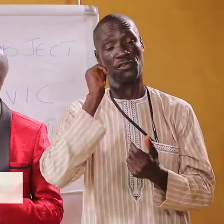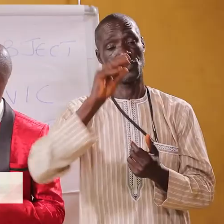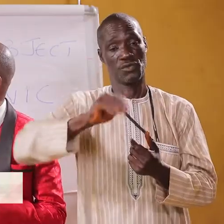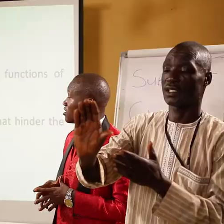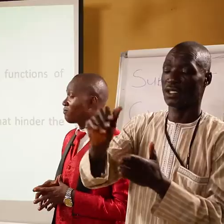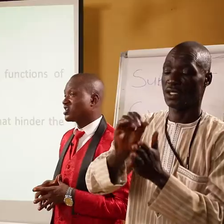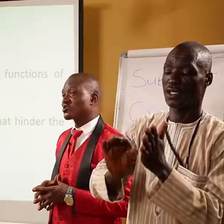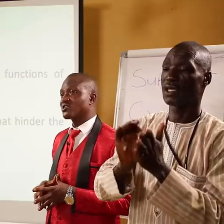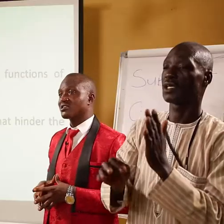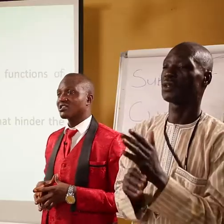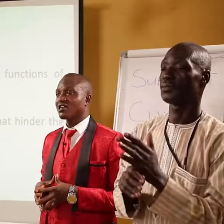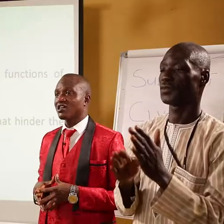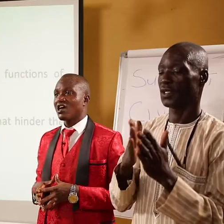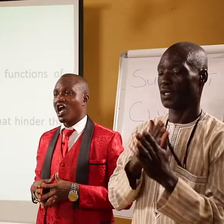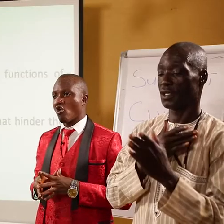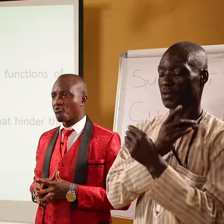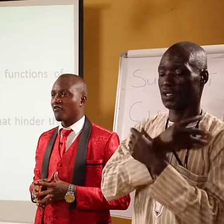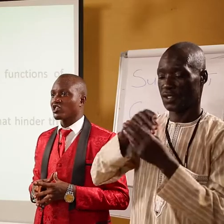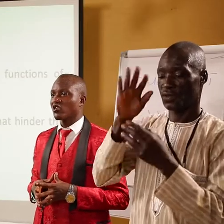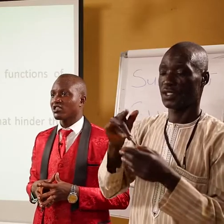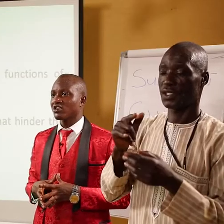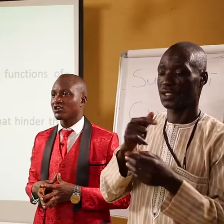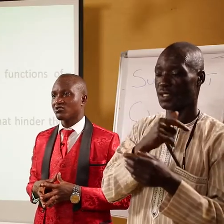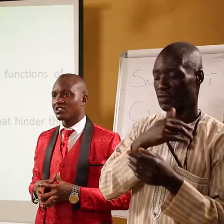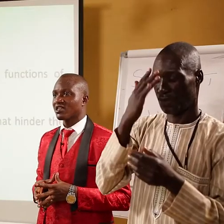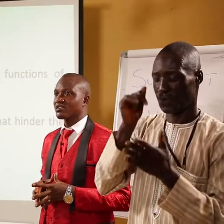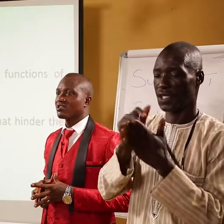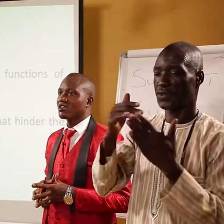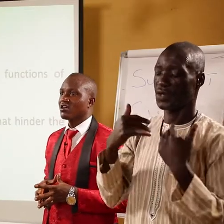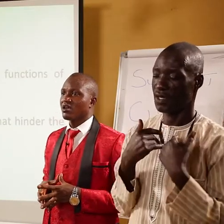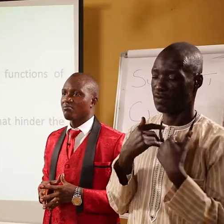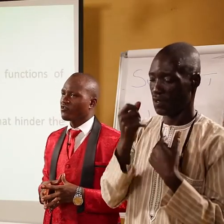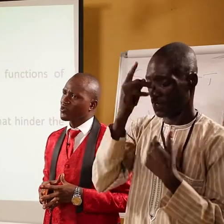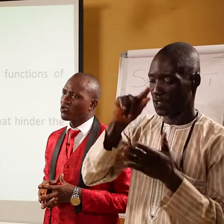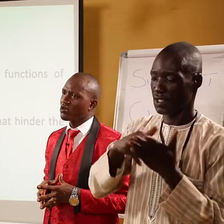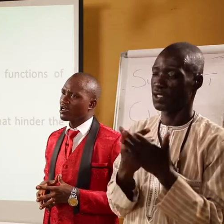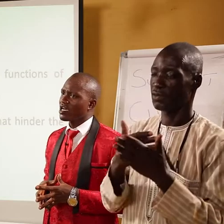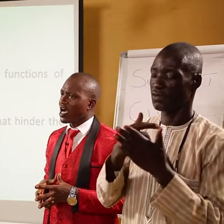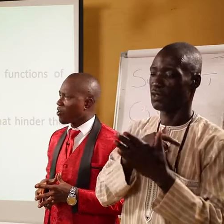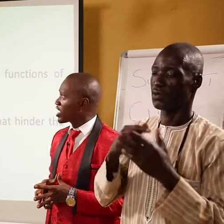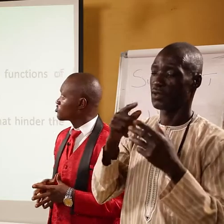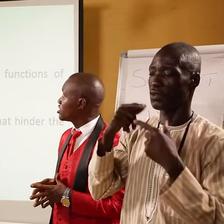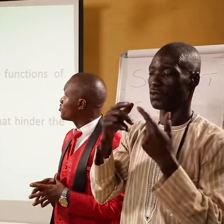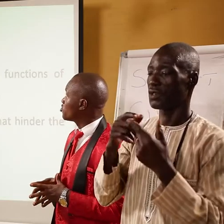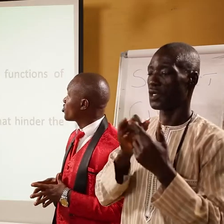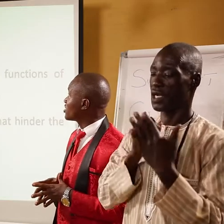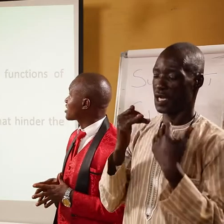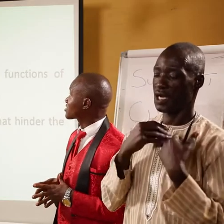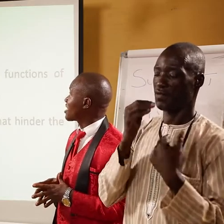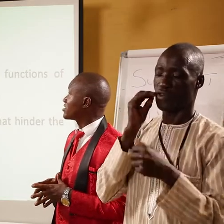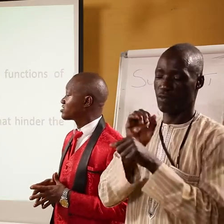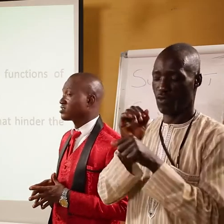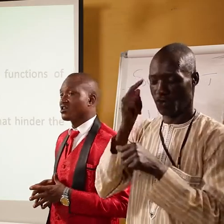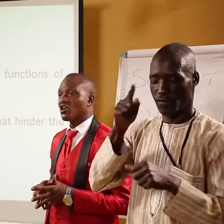societies. My dear students, I hope you have enjoyed today's lesson. Before we go, I would like to leave you with